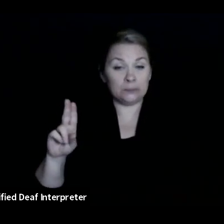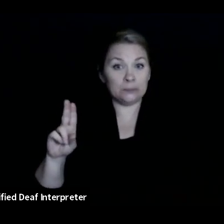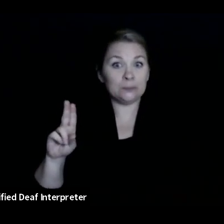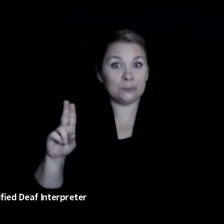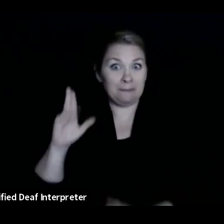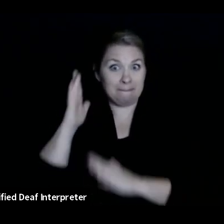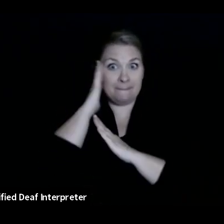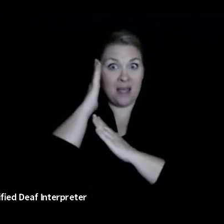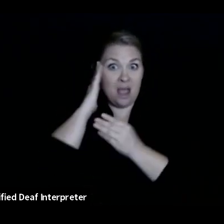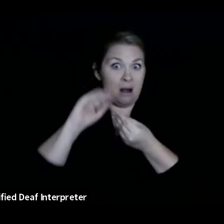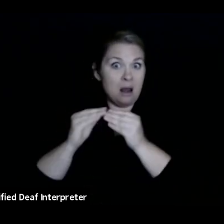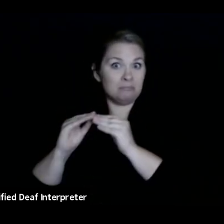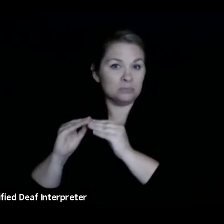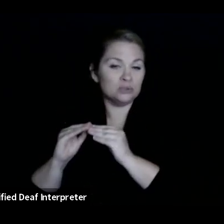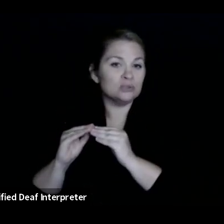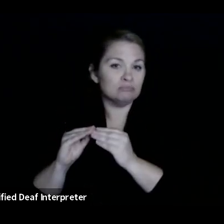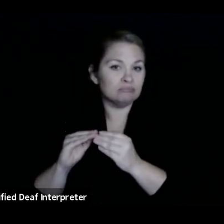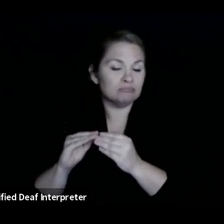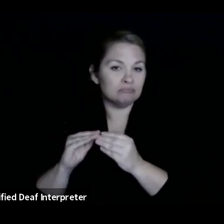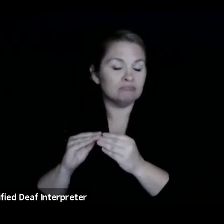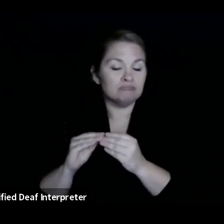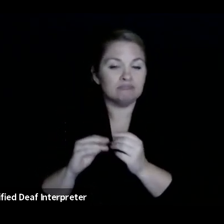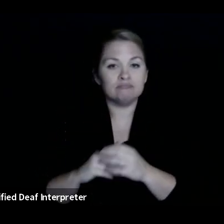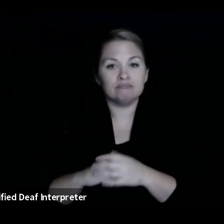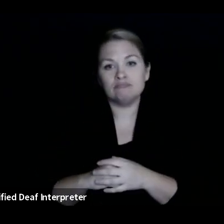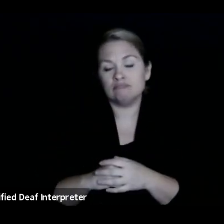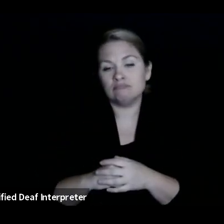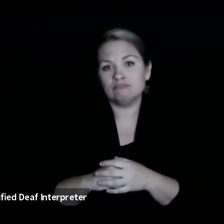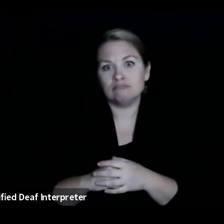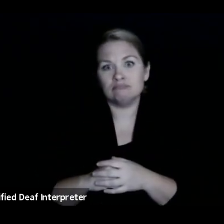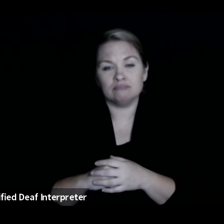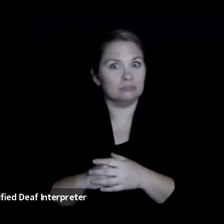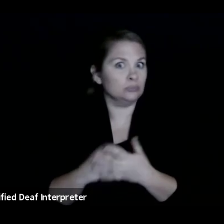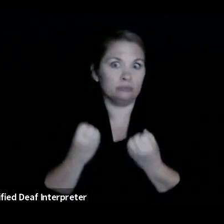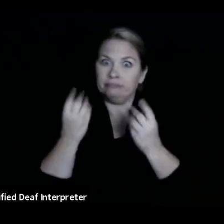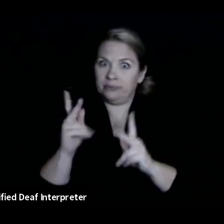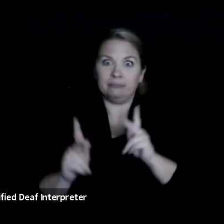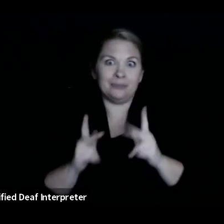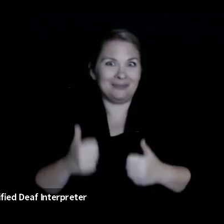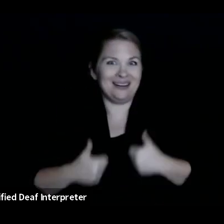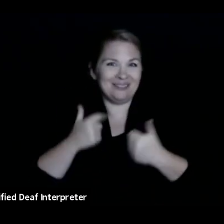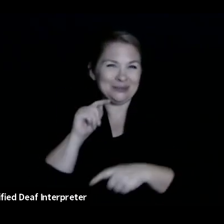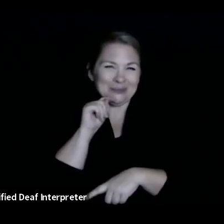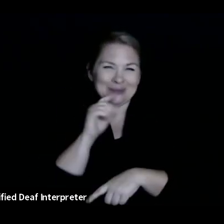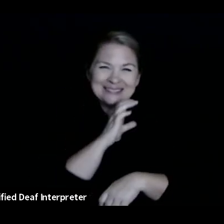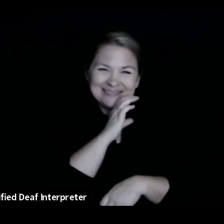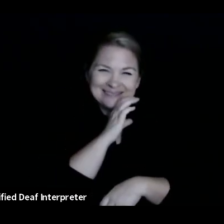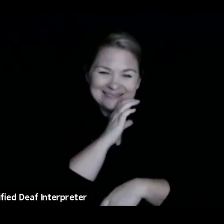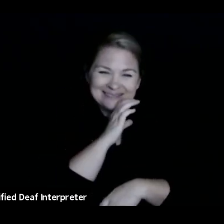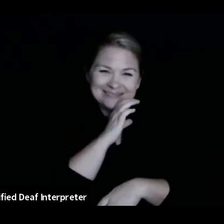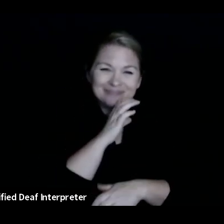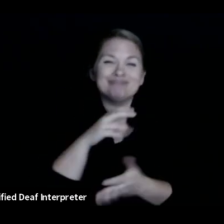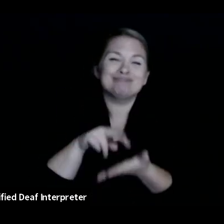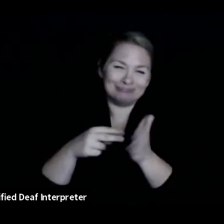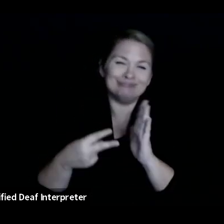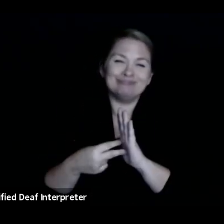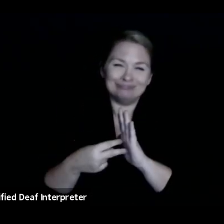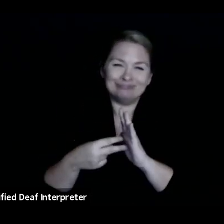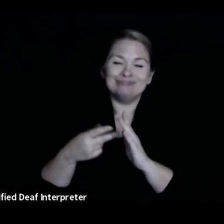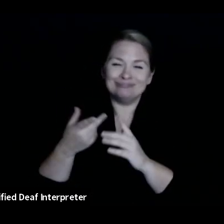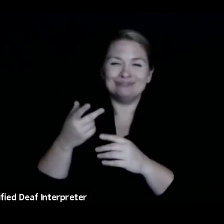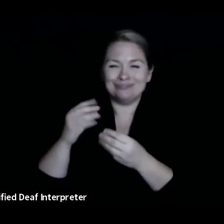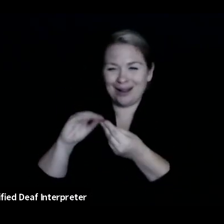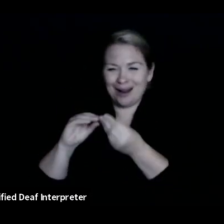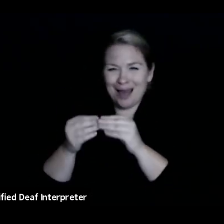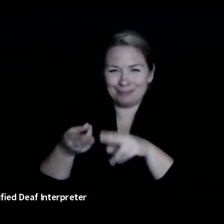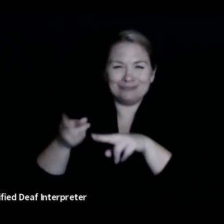the types of services available here. And are you recommending that the governor pull back on electives to kind of relieve some of